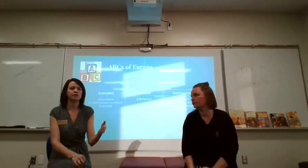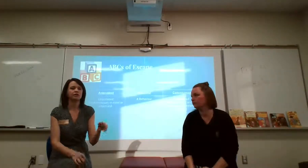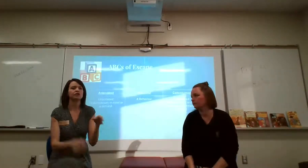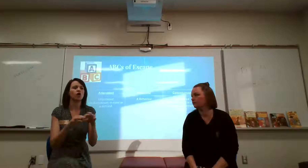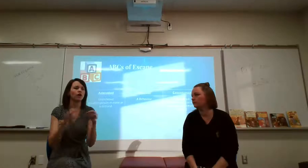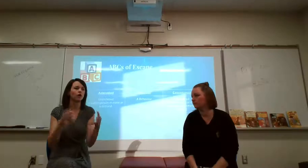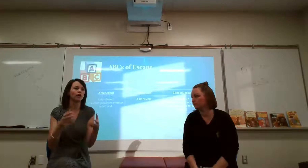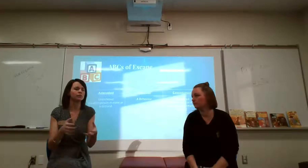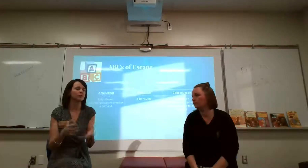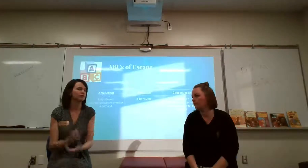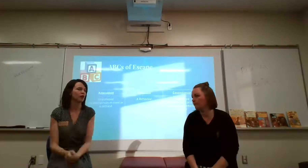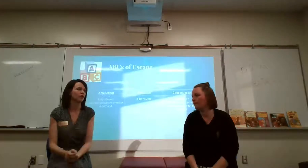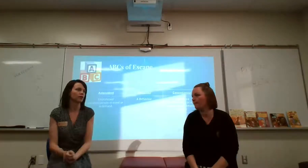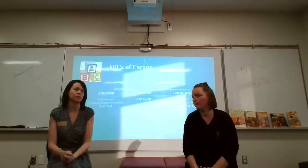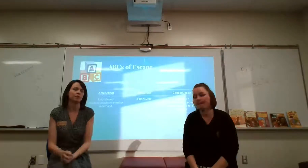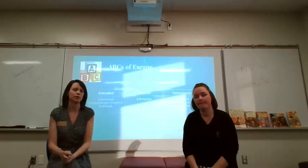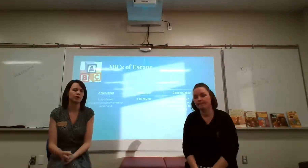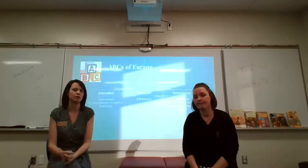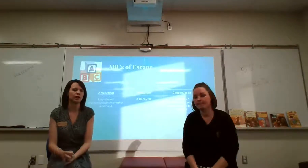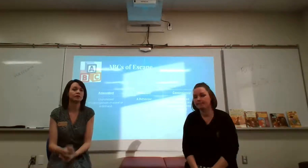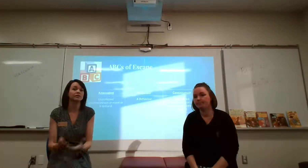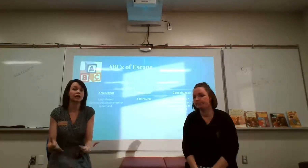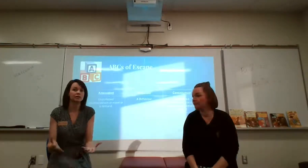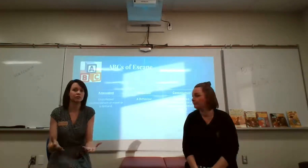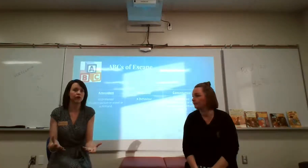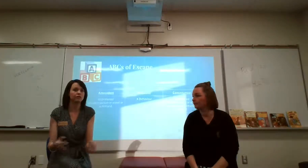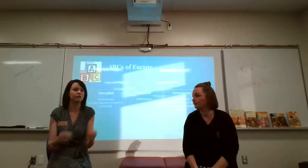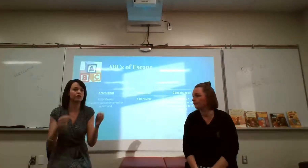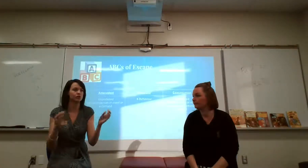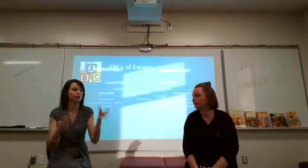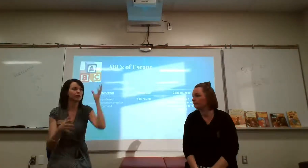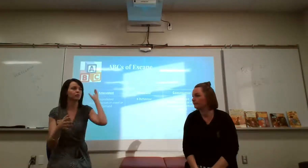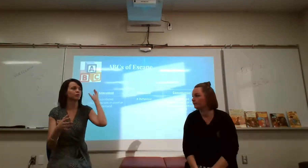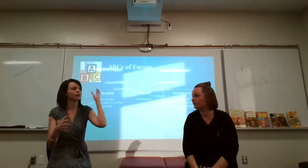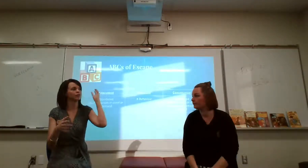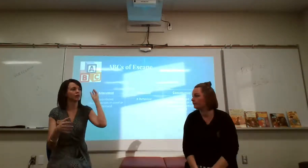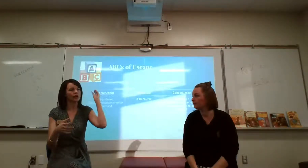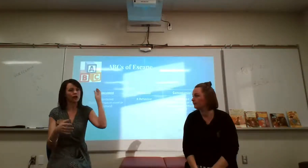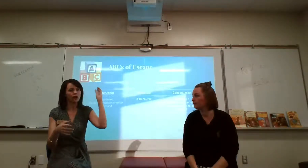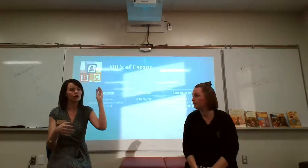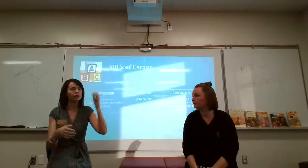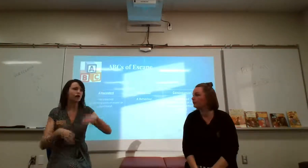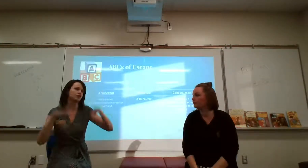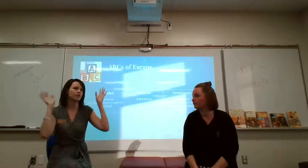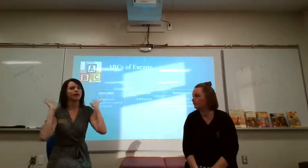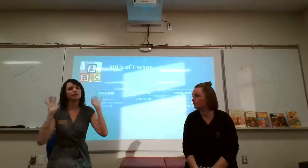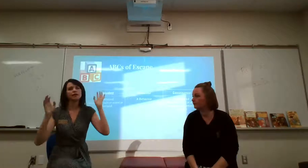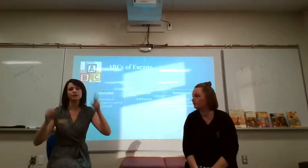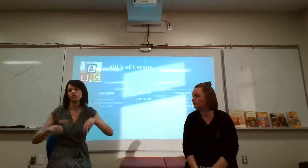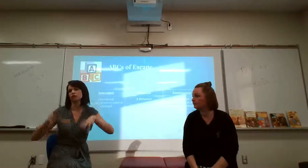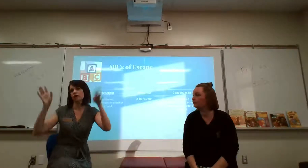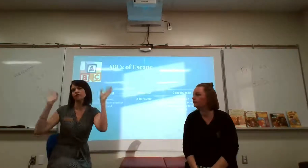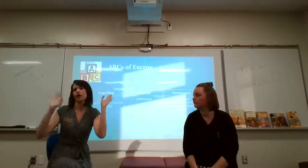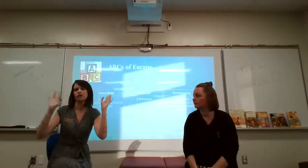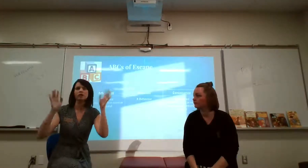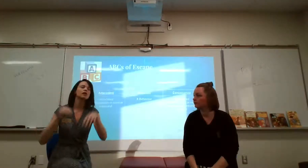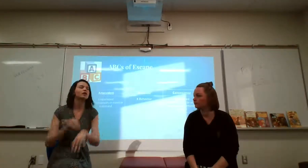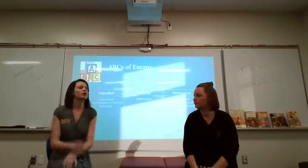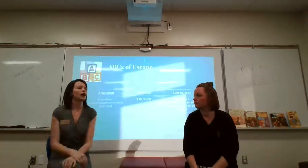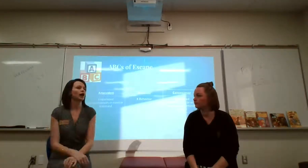decisions always based on those numbers so that it's effective, right? Because if you just pick a number out of thin air, I'll try 5 minutes or I'll try